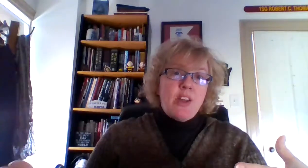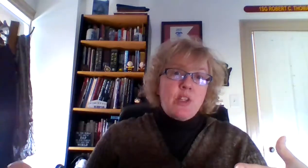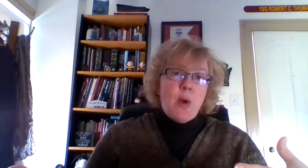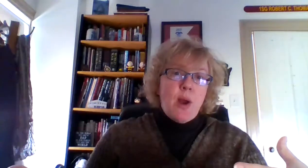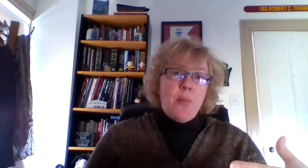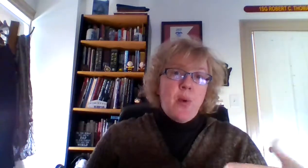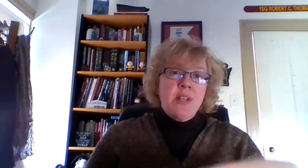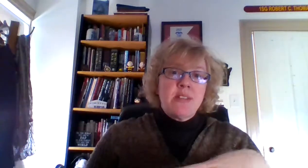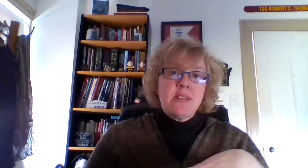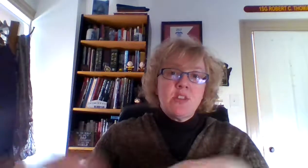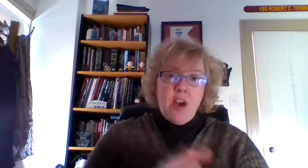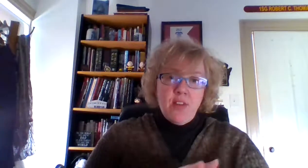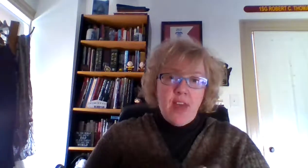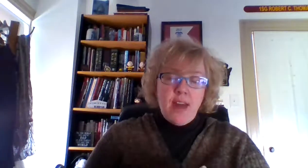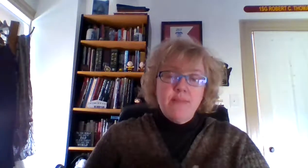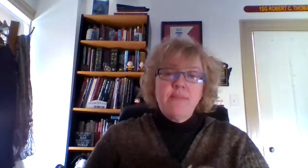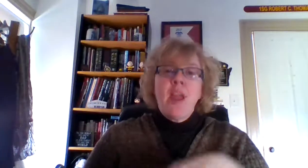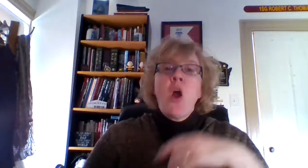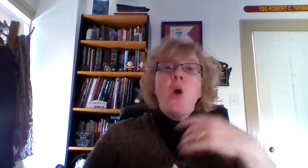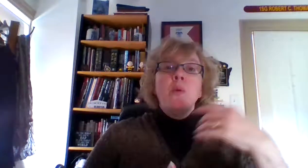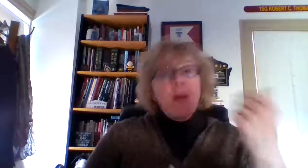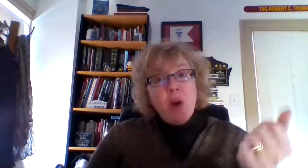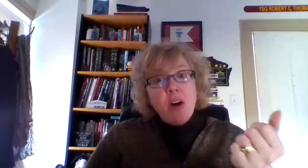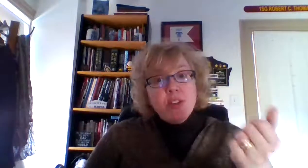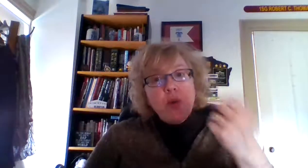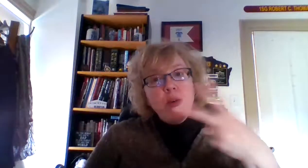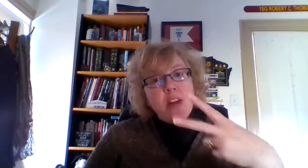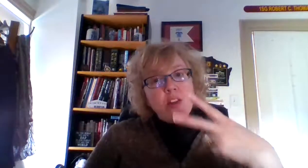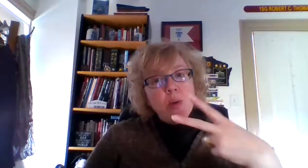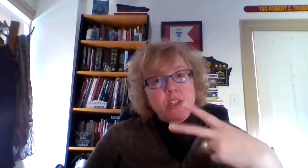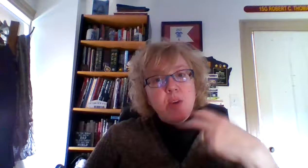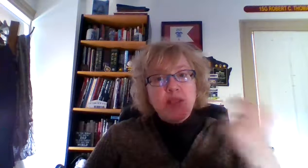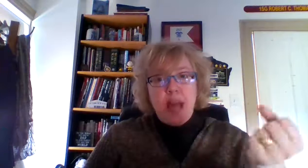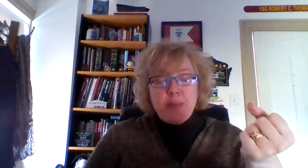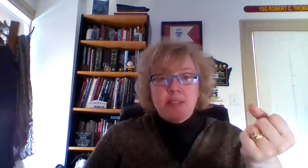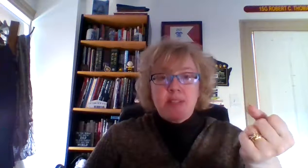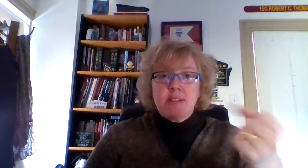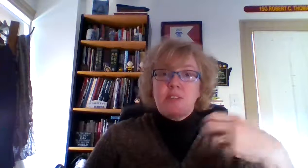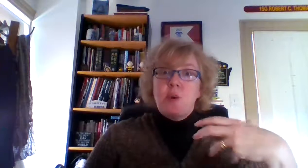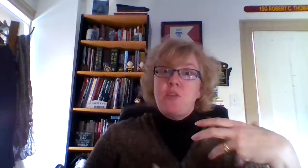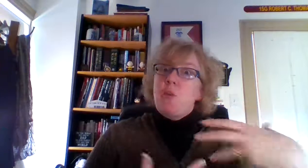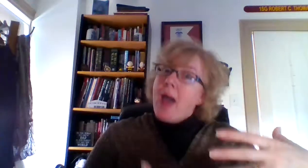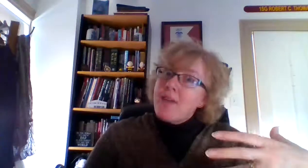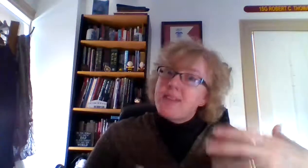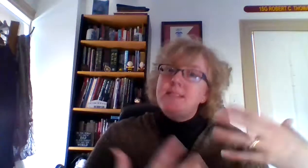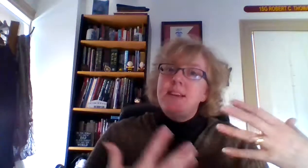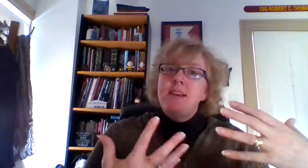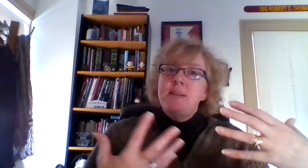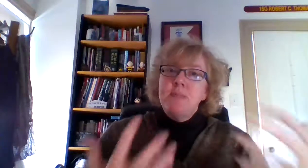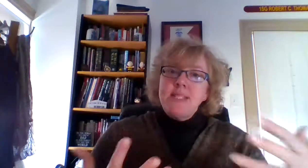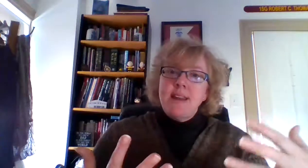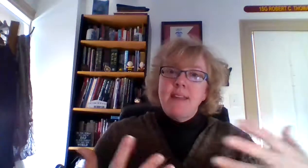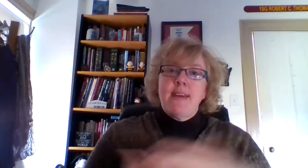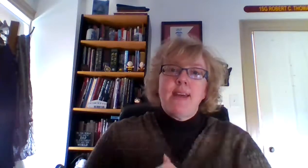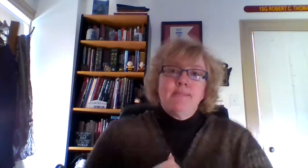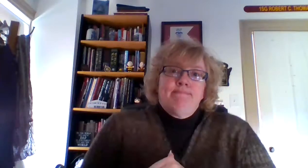extra credit points to cover that. Remember also you get 2 excused absences. So if you haven't missed anything,